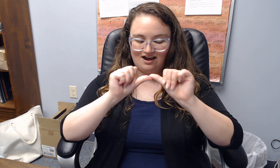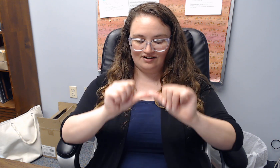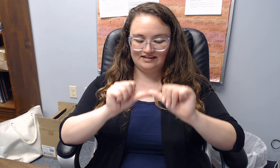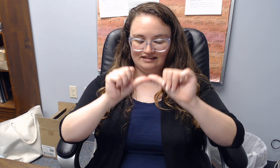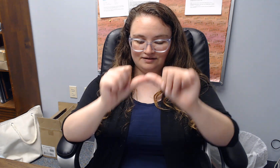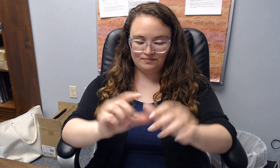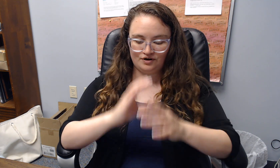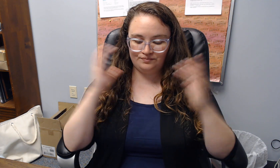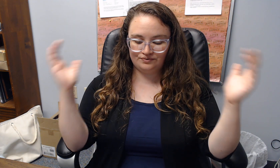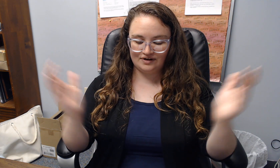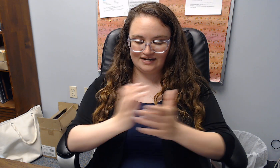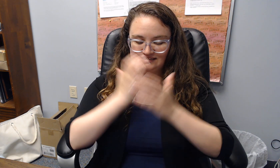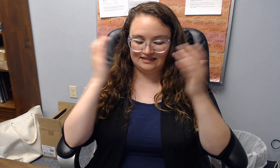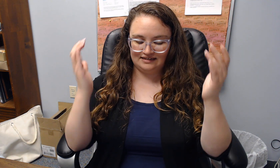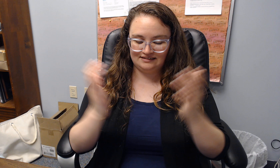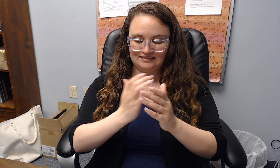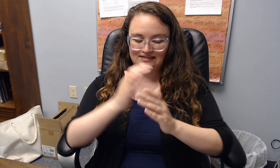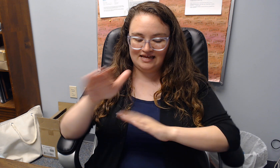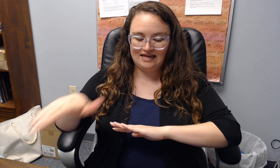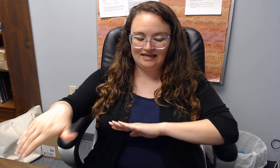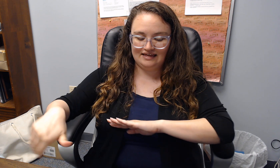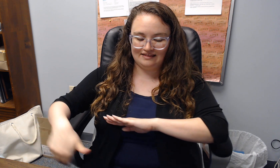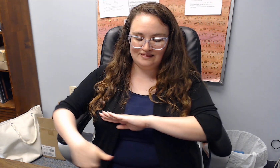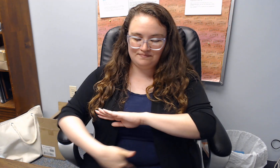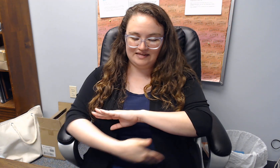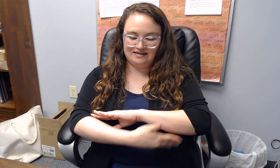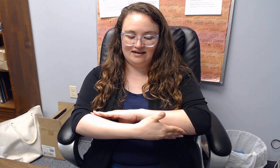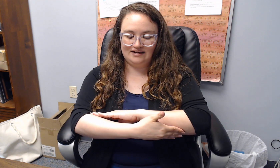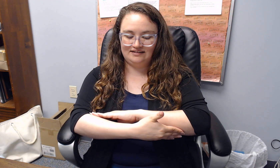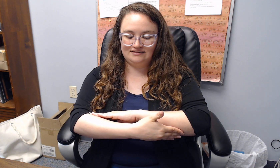I'll keep on praising in the midnight.